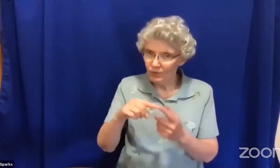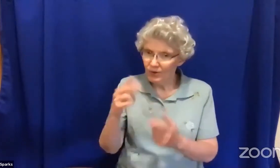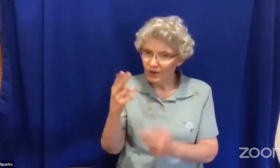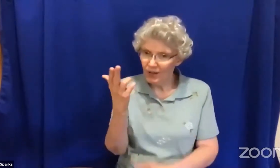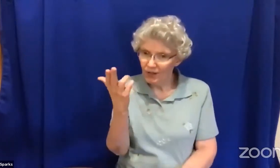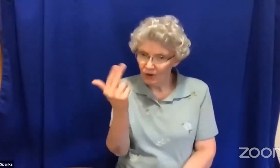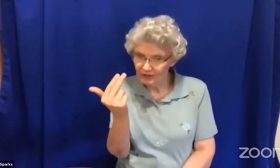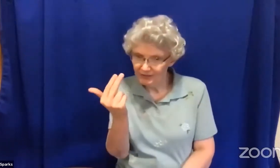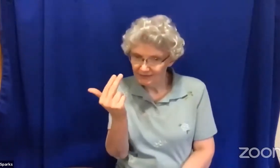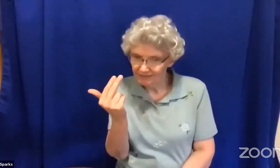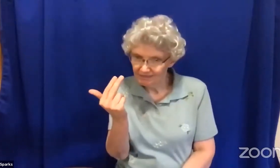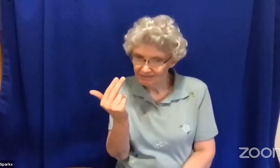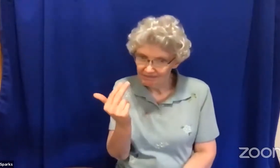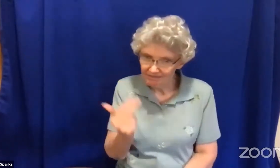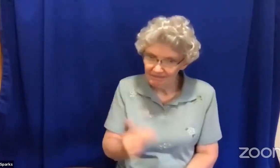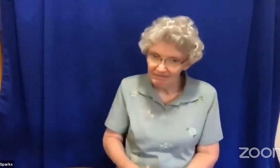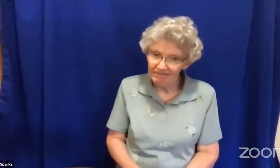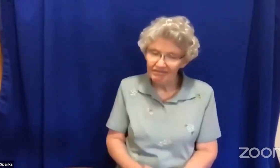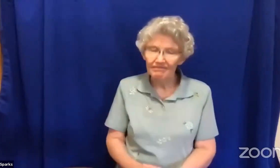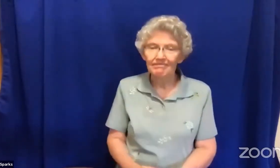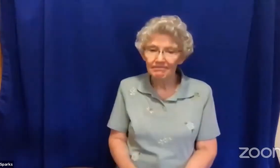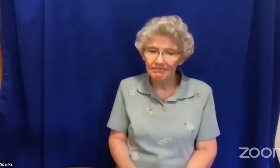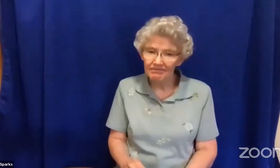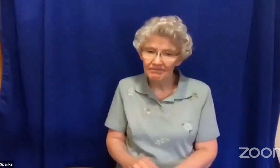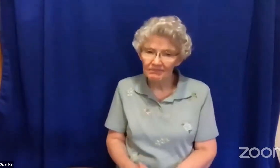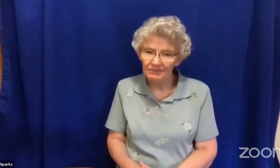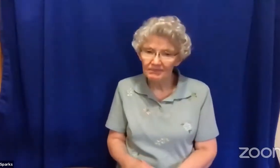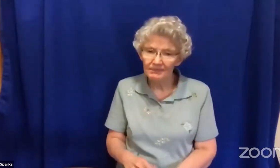chapter 13, verses 1 through 13.